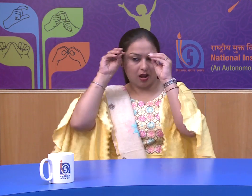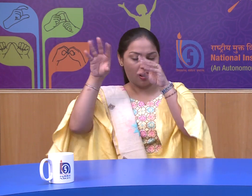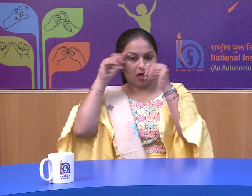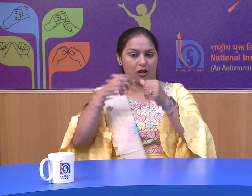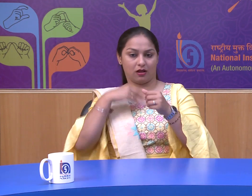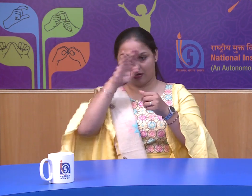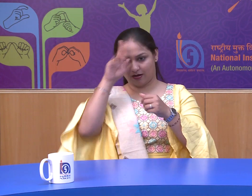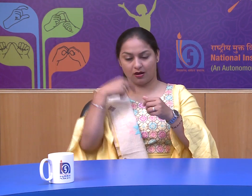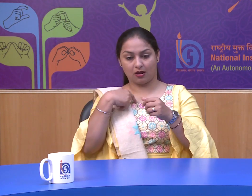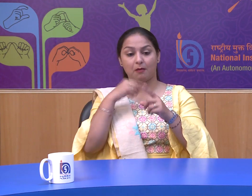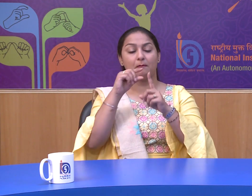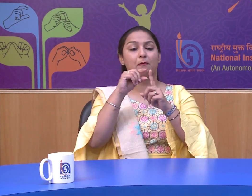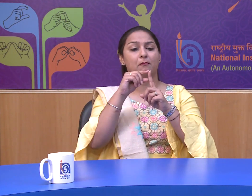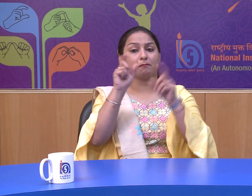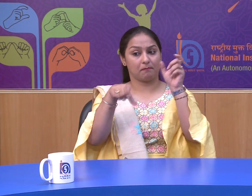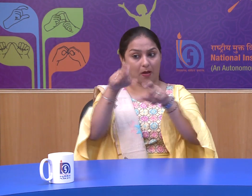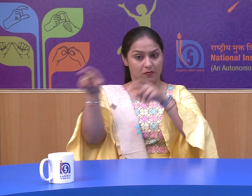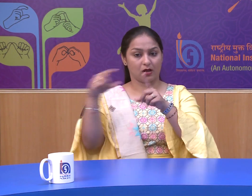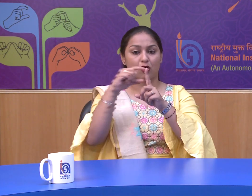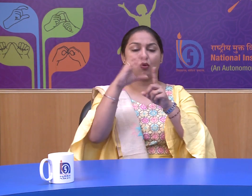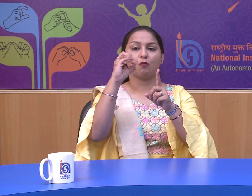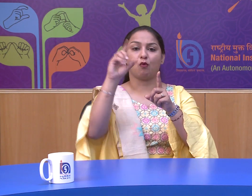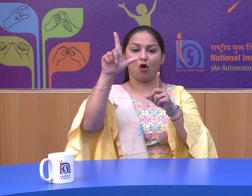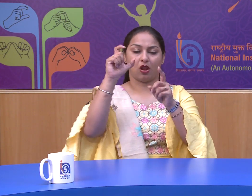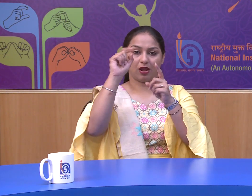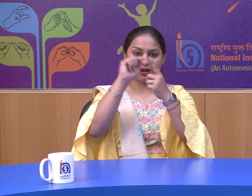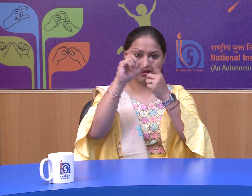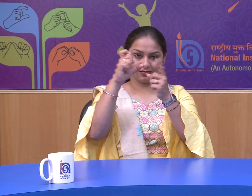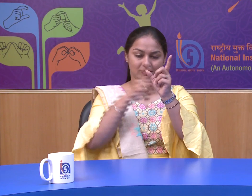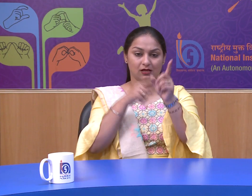policies, where he pointed out about the